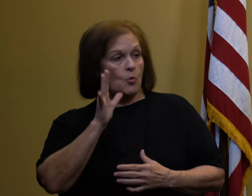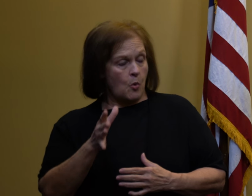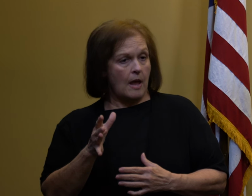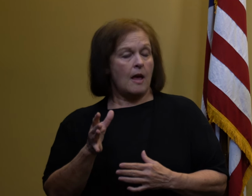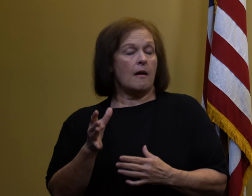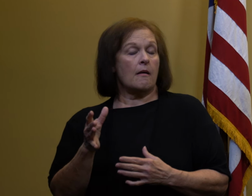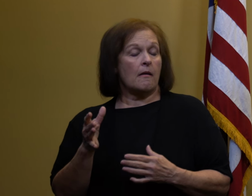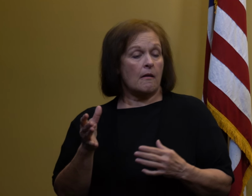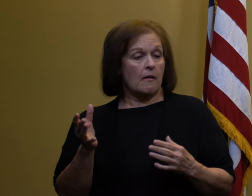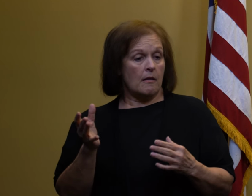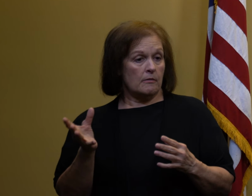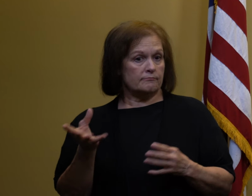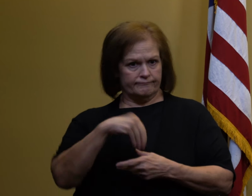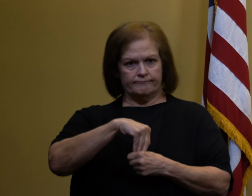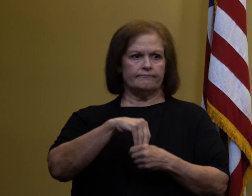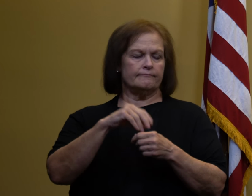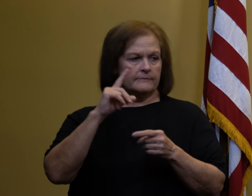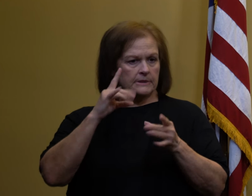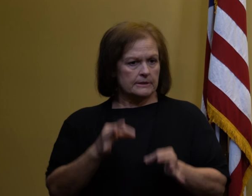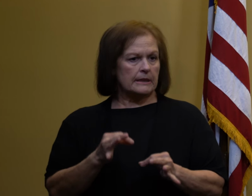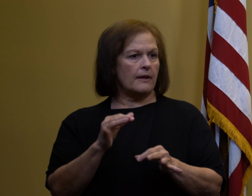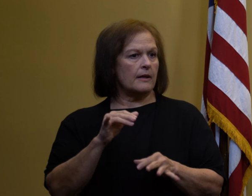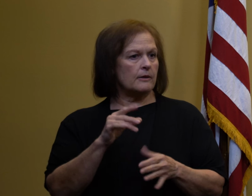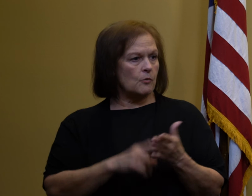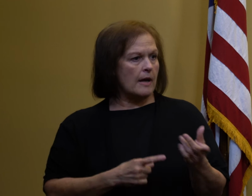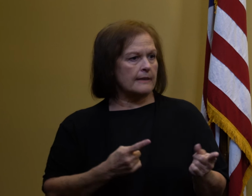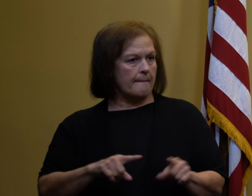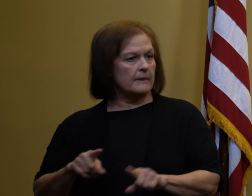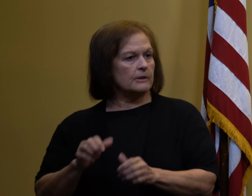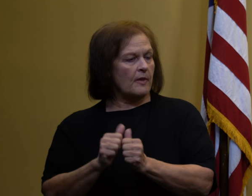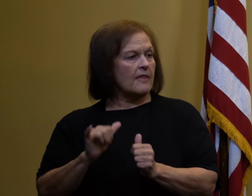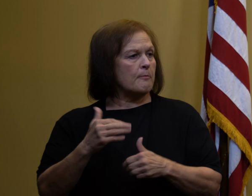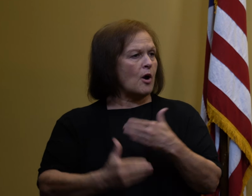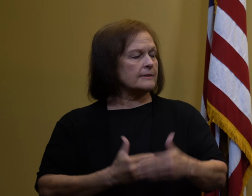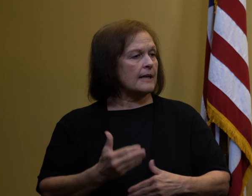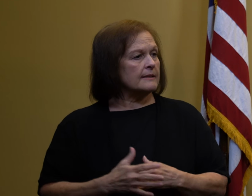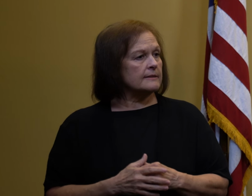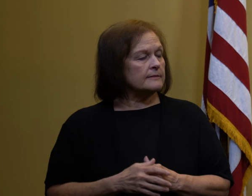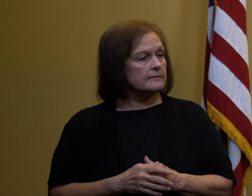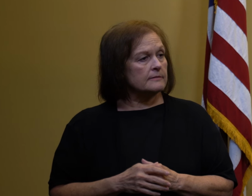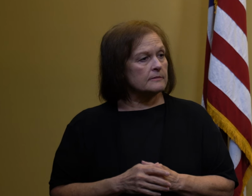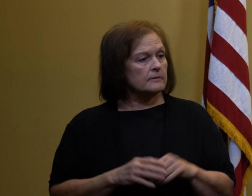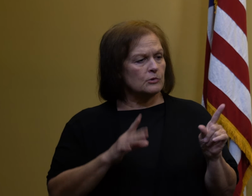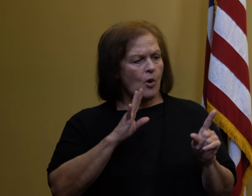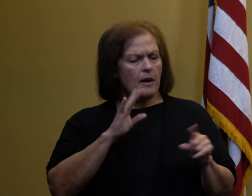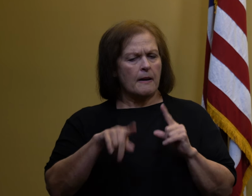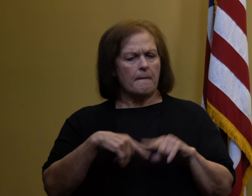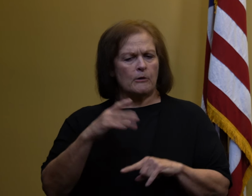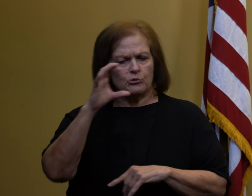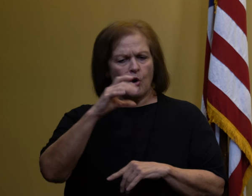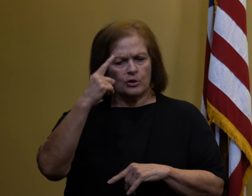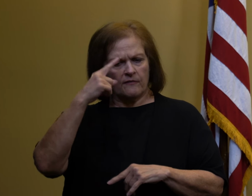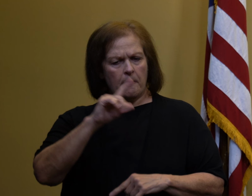a decision shortly. Leah with WWL, if you have a question. Yes, staying on the front of the search for the police